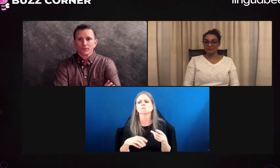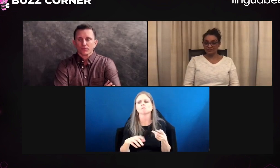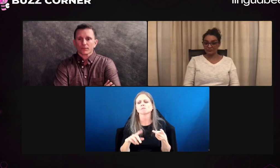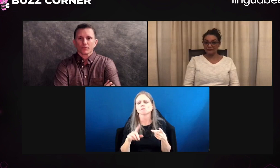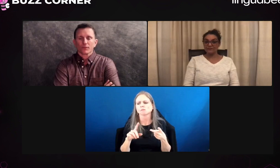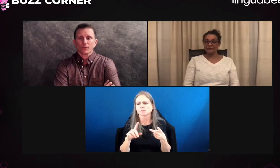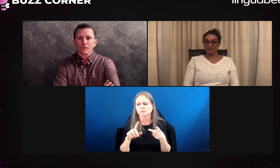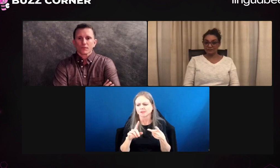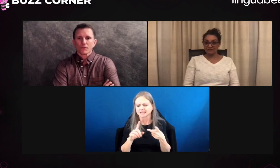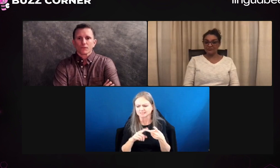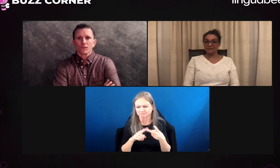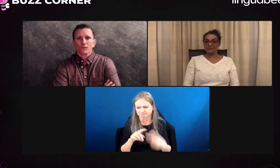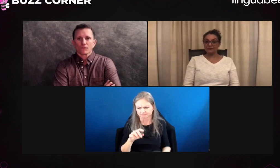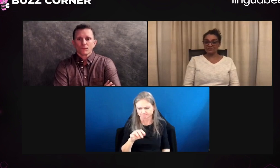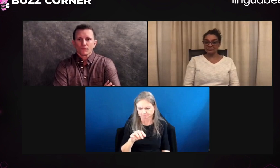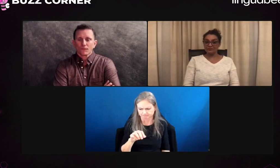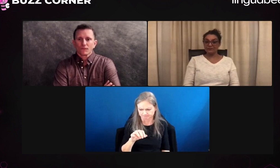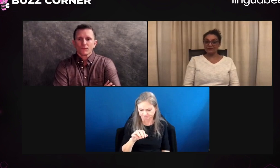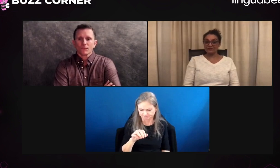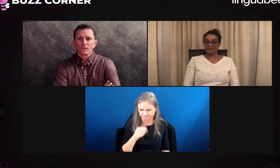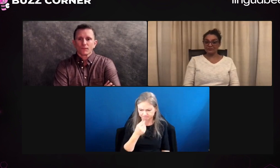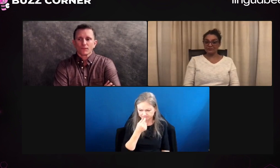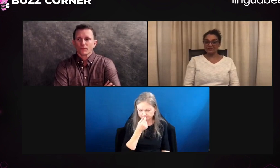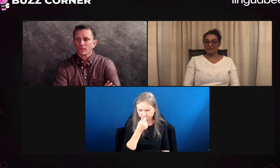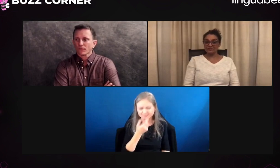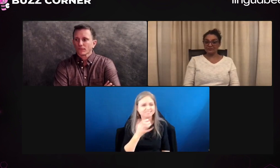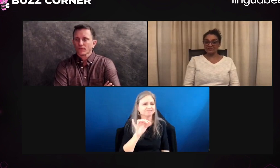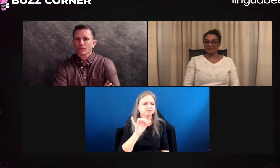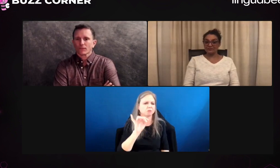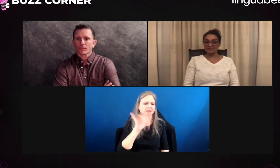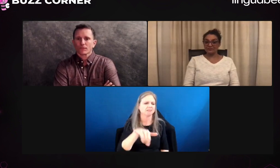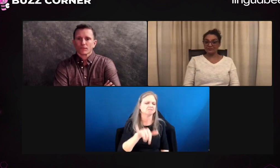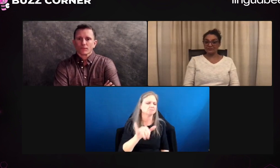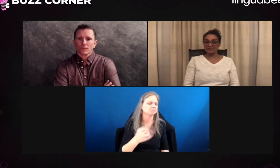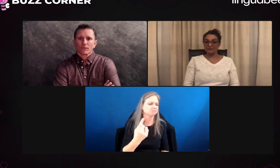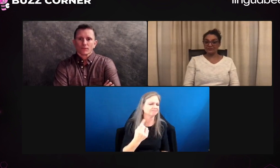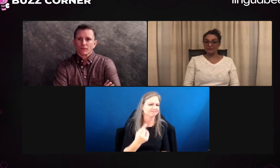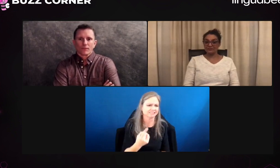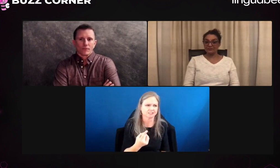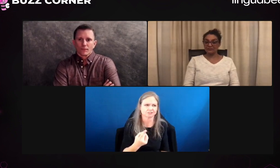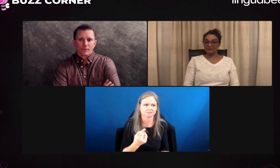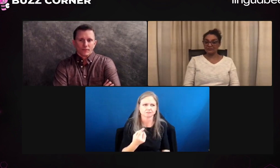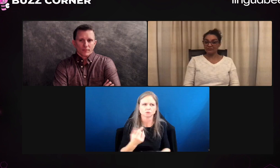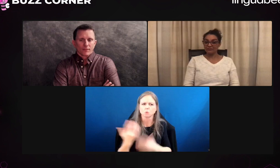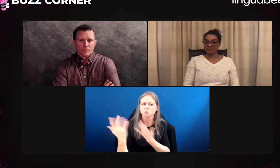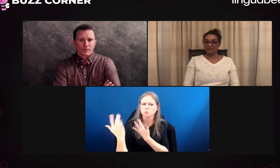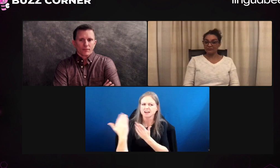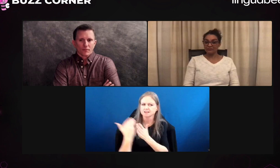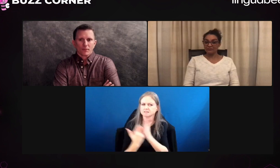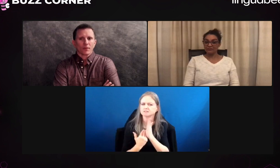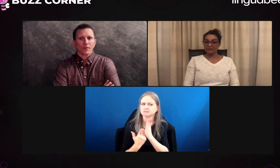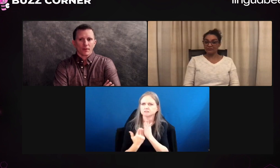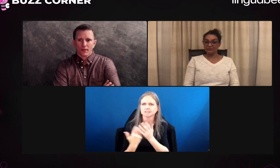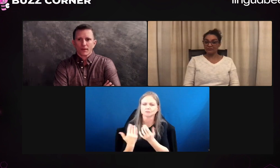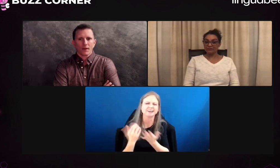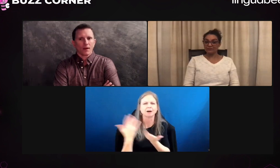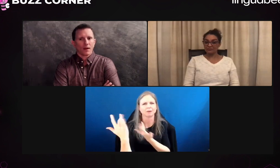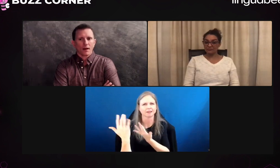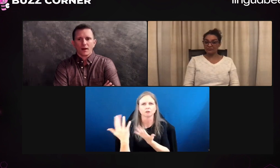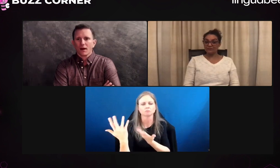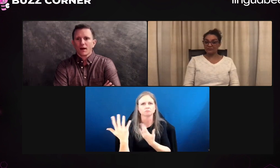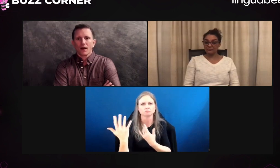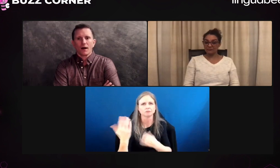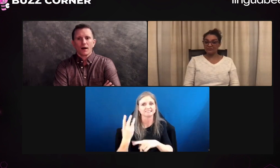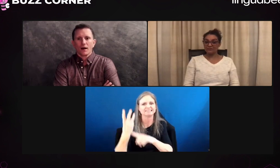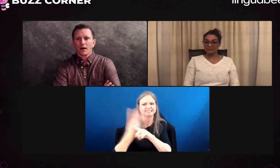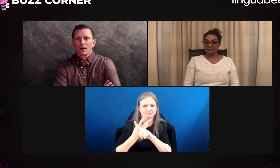other elements that have to align for us to be able to be seen. And so that I agree,